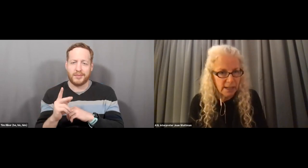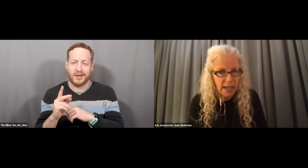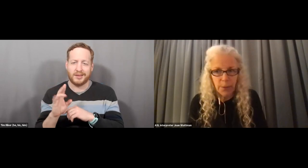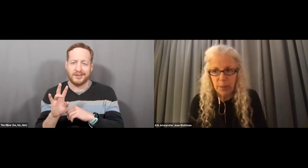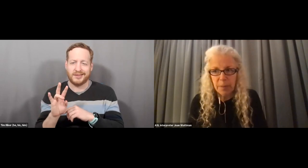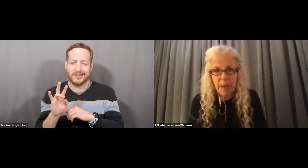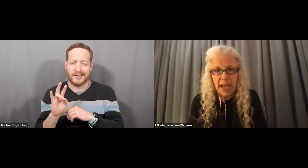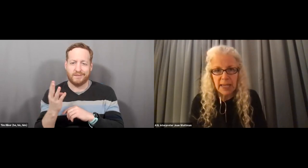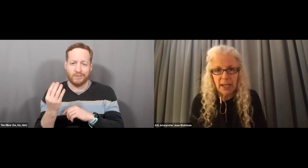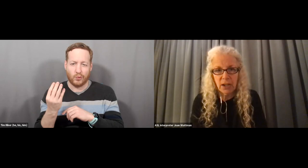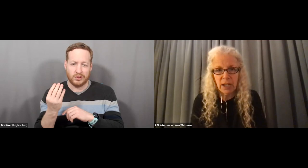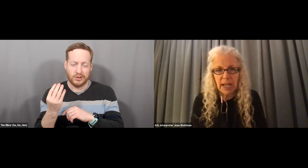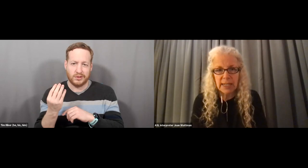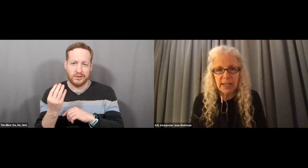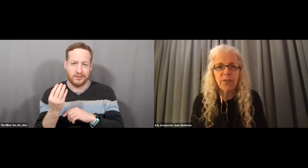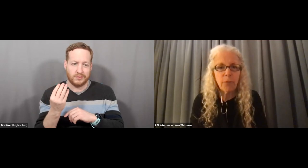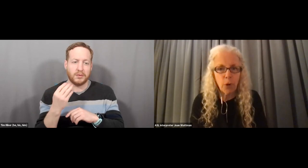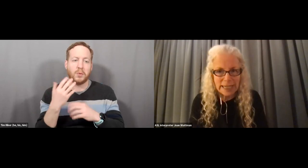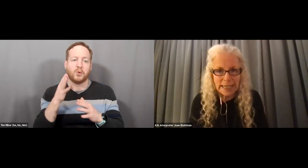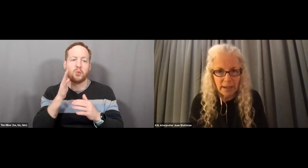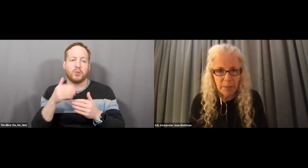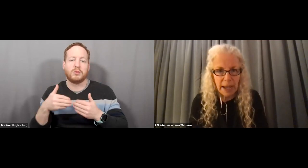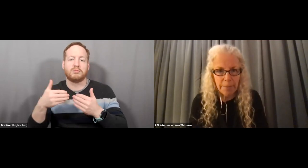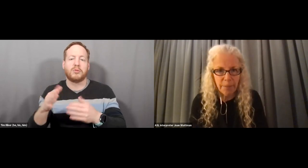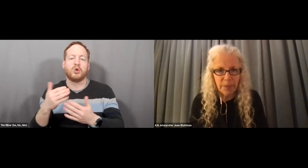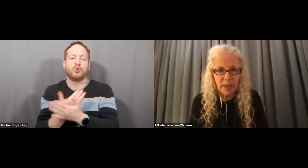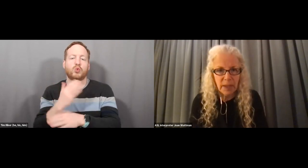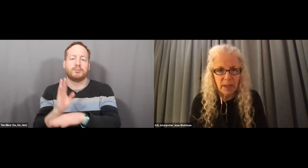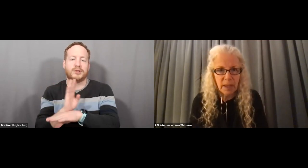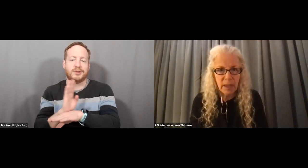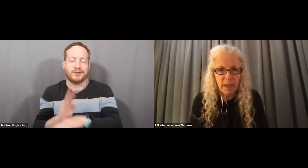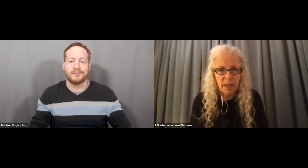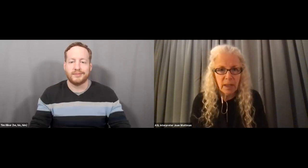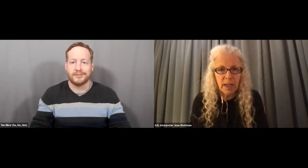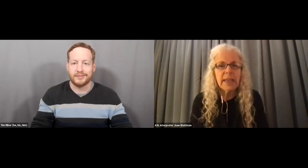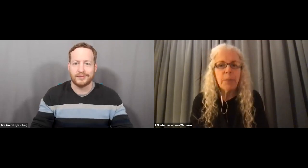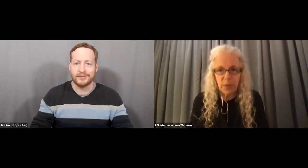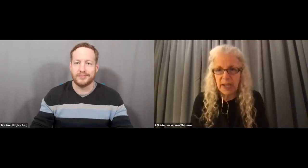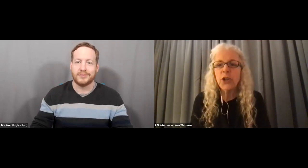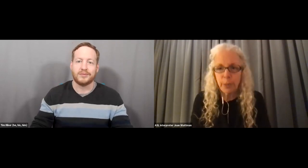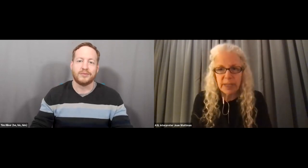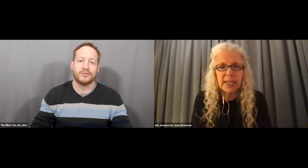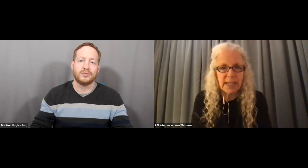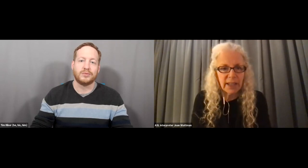and we'll be back here at 7:14 p.m. and then move on to new business on the